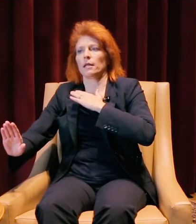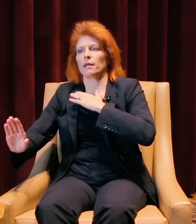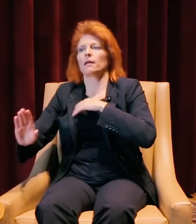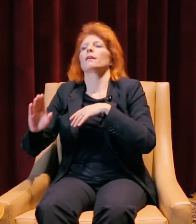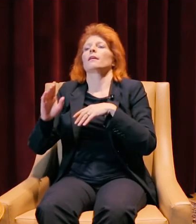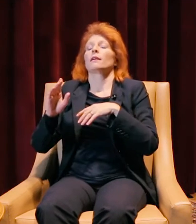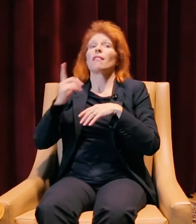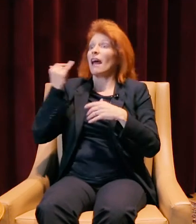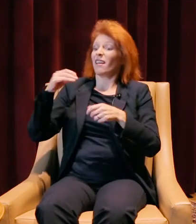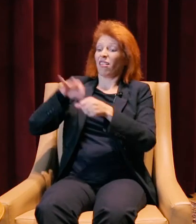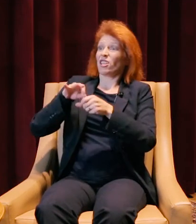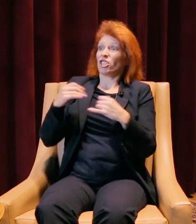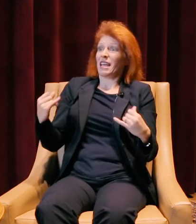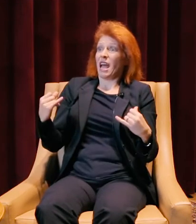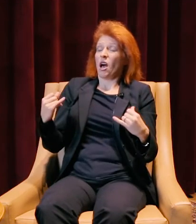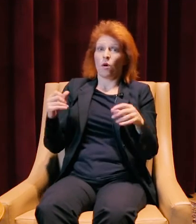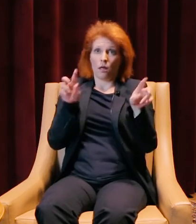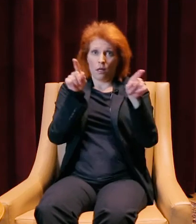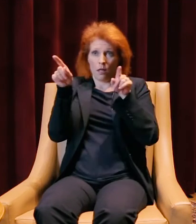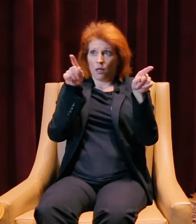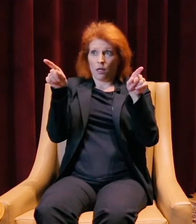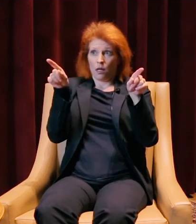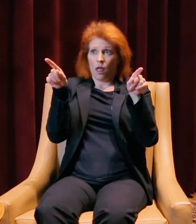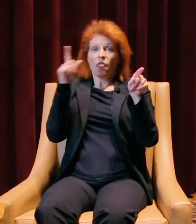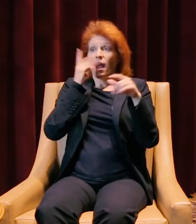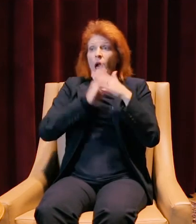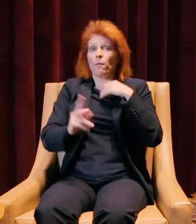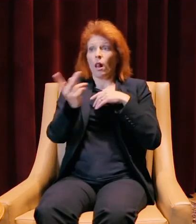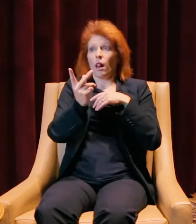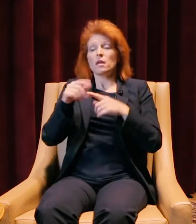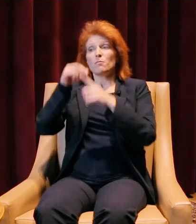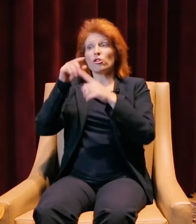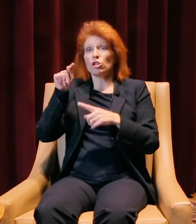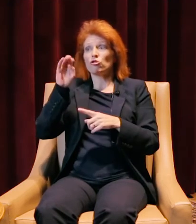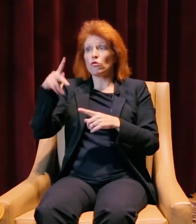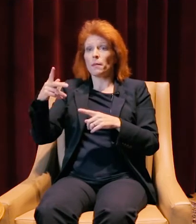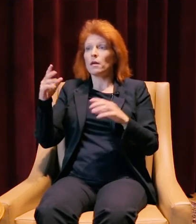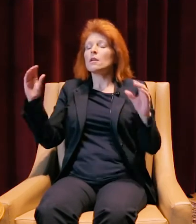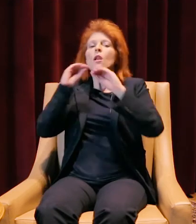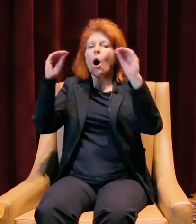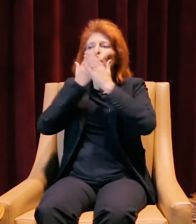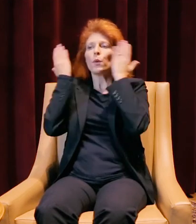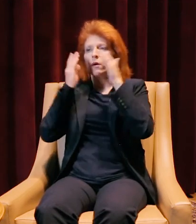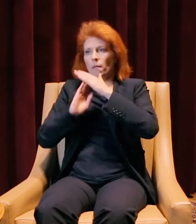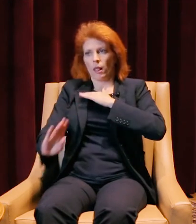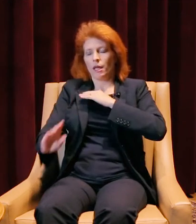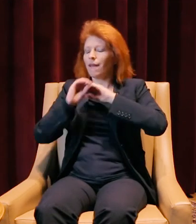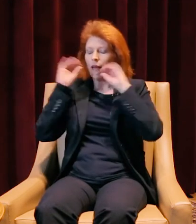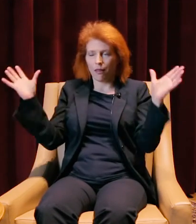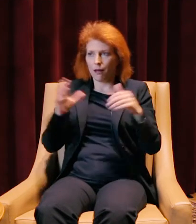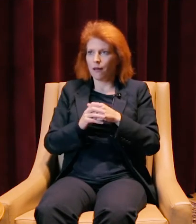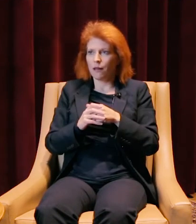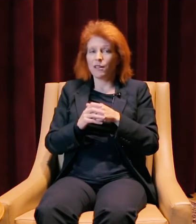We're looking at this election right now, and what you're not finding out about our candidates, especially Donald Trump, is a complete lack of humility. So